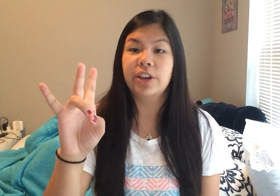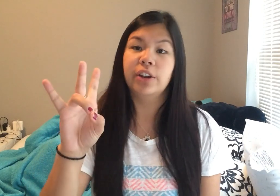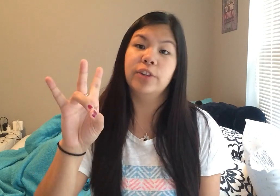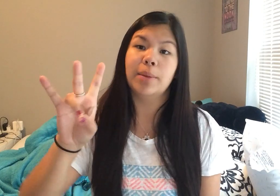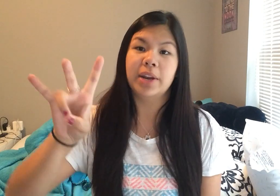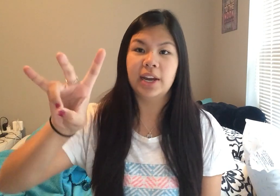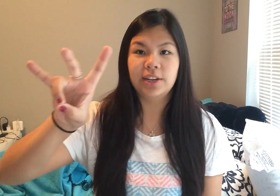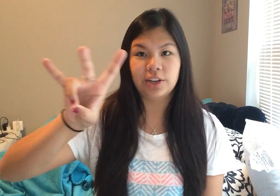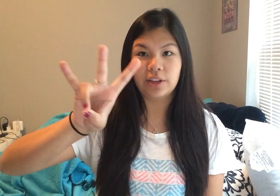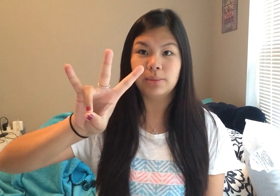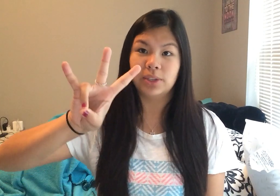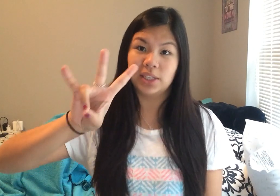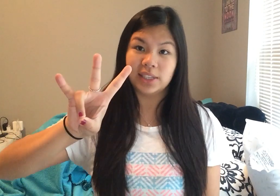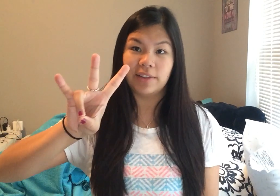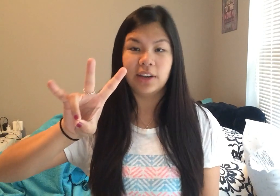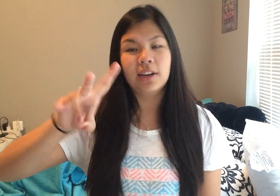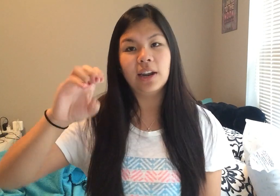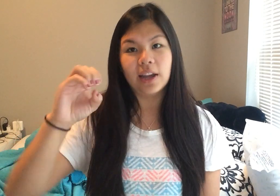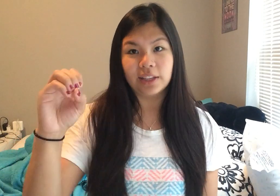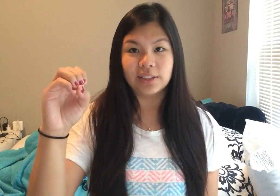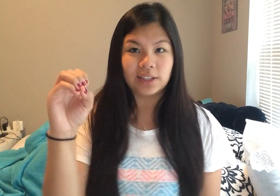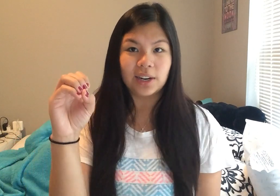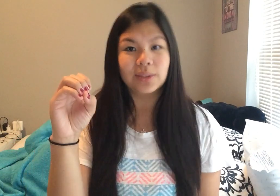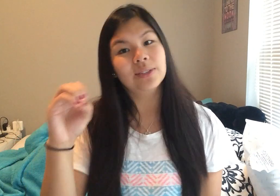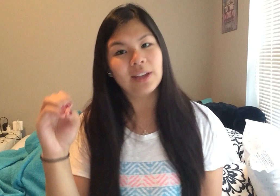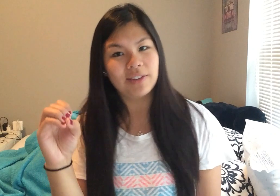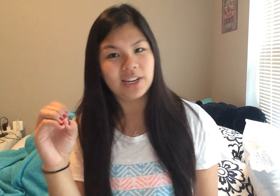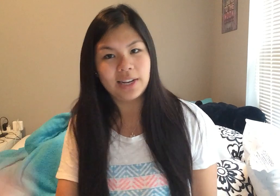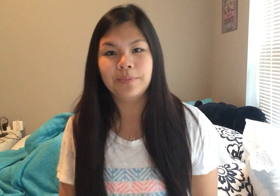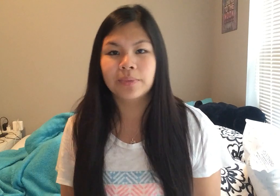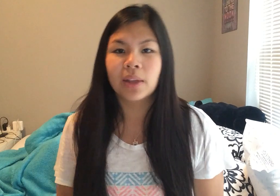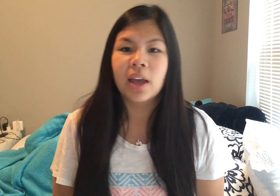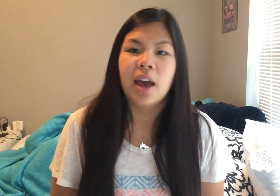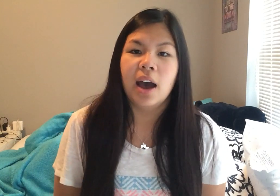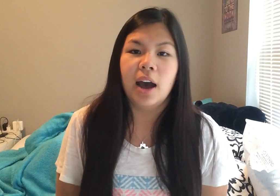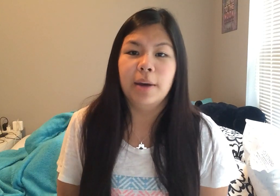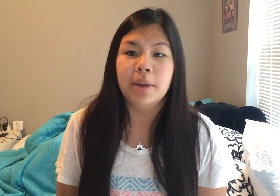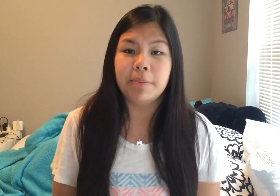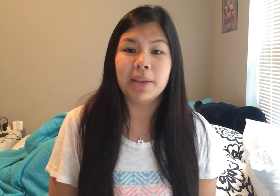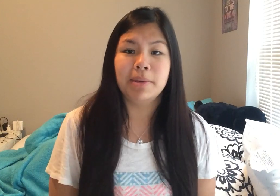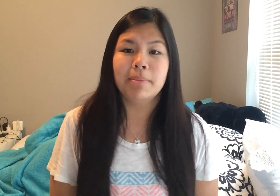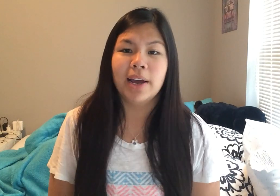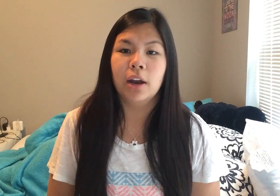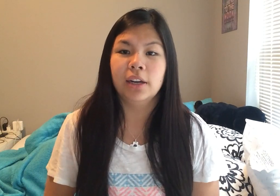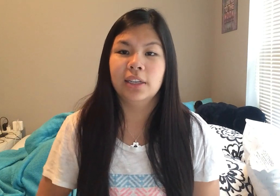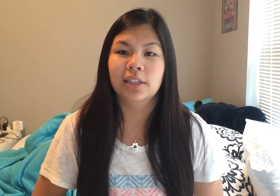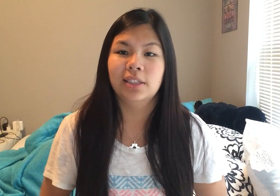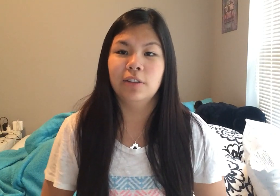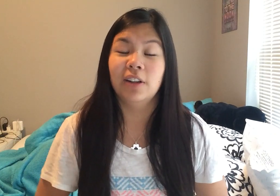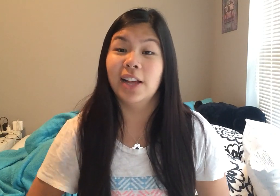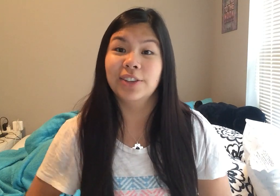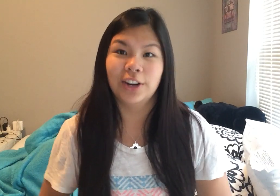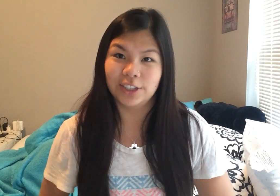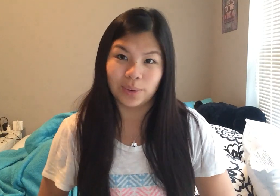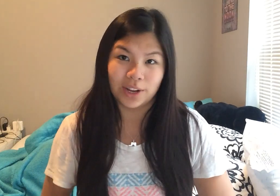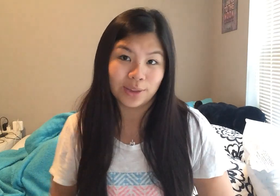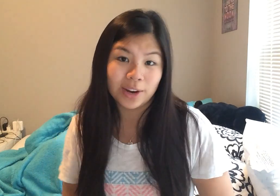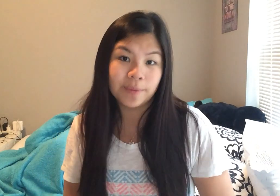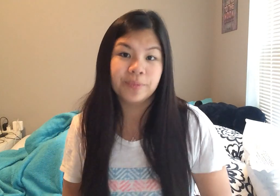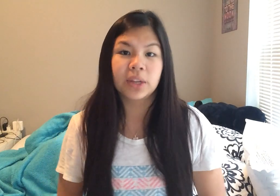of your dominant hand to your thumb. So this is 7 and then 0, so 70. And baby, my heart could still fall as hard at 23.